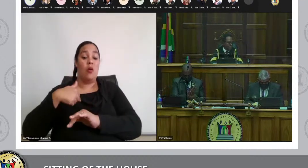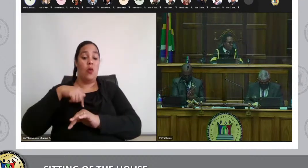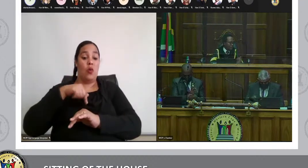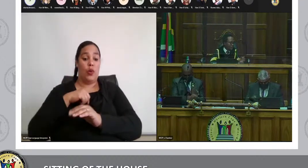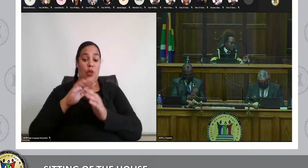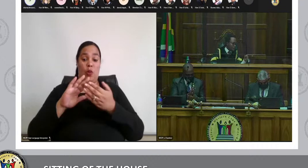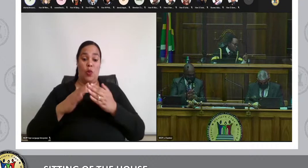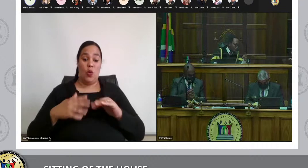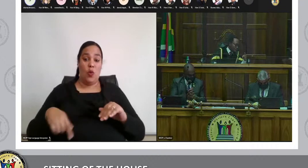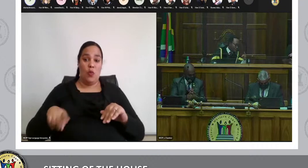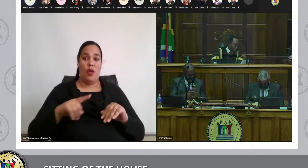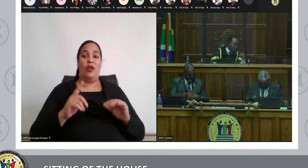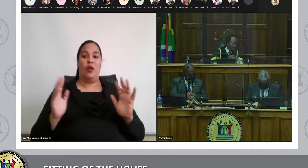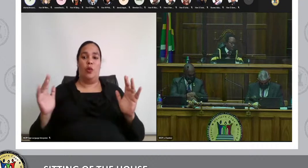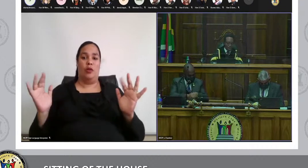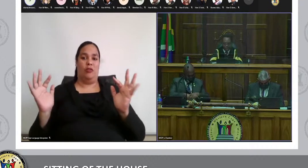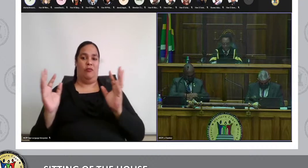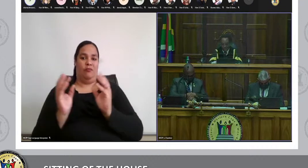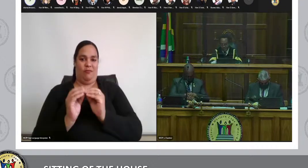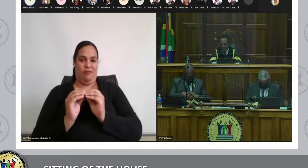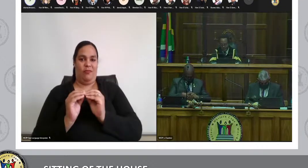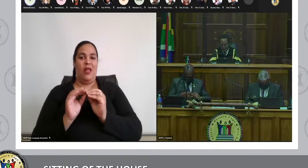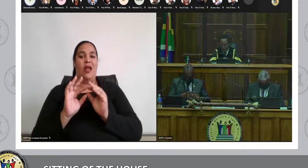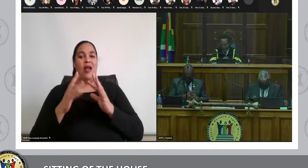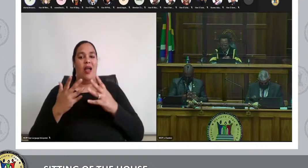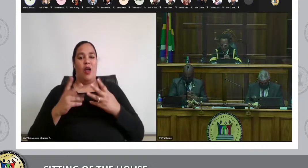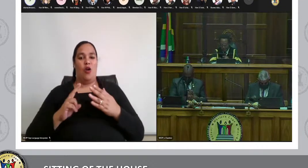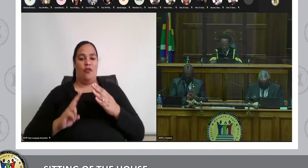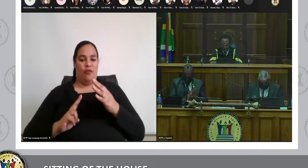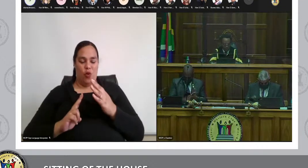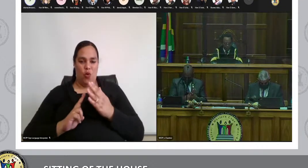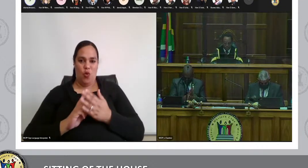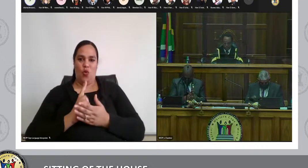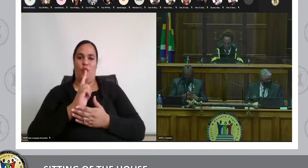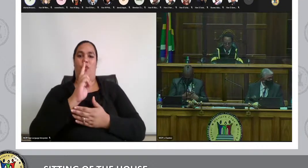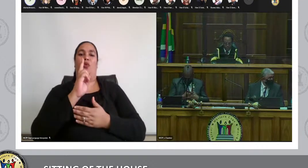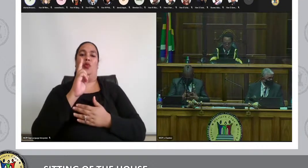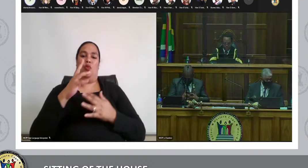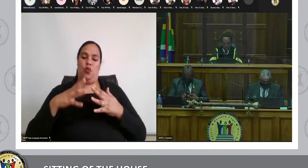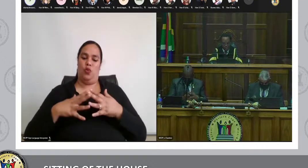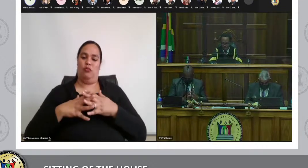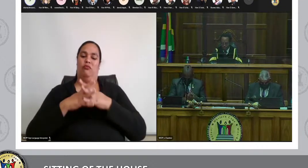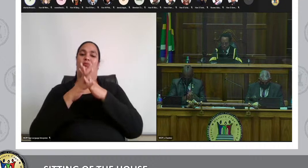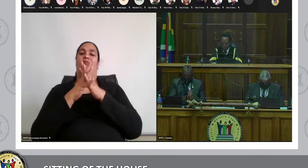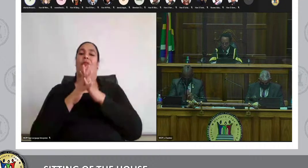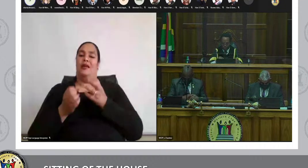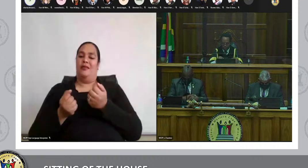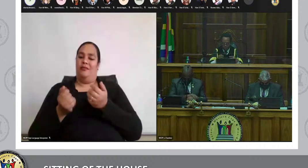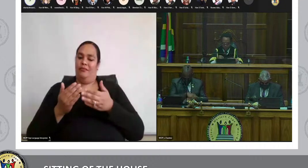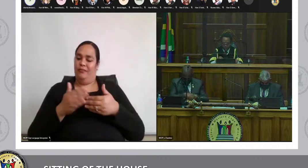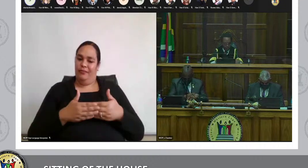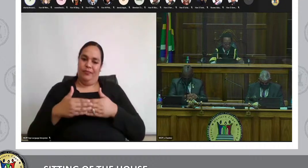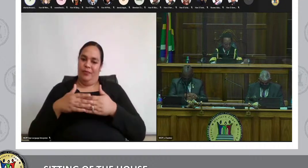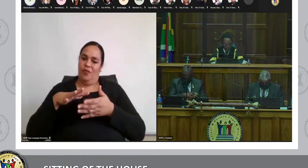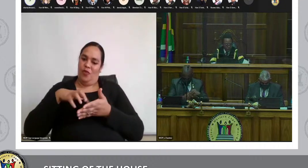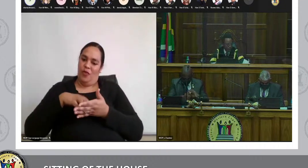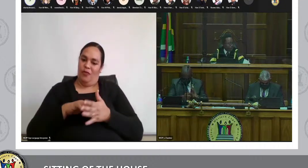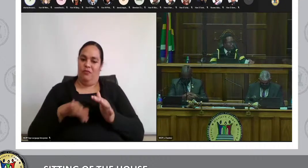a society have come together in the spirit of Ubuntu to provide humanitarian aid to the most